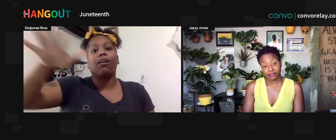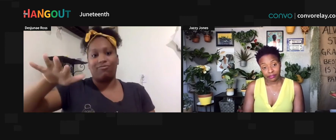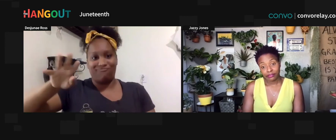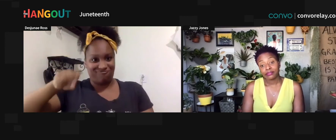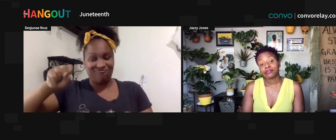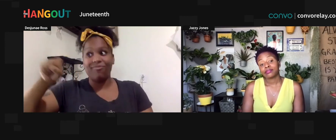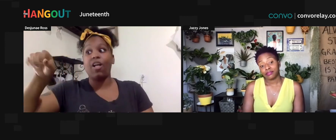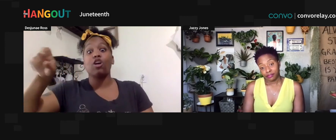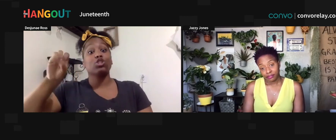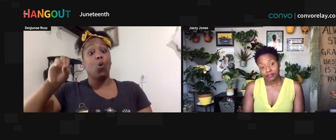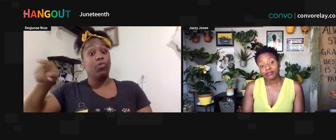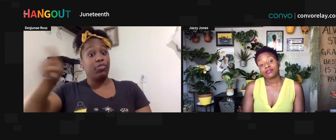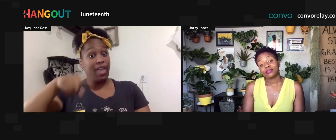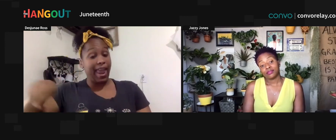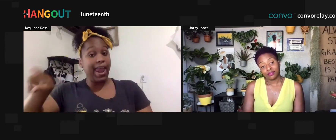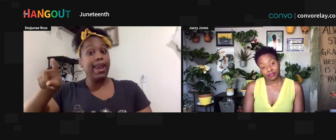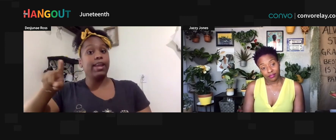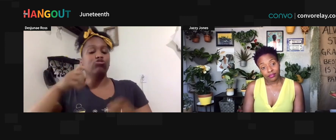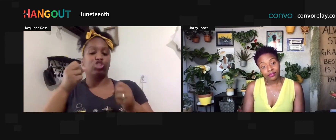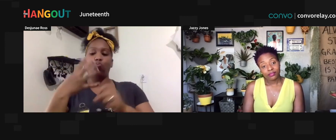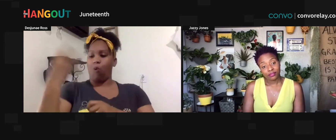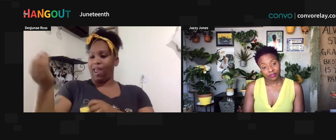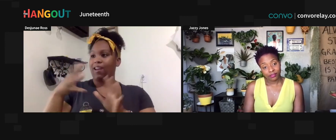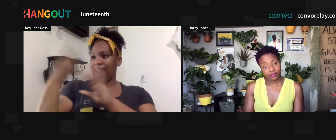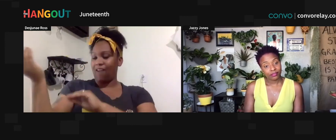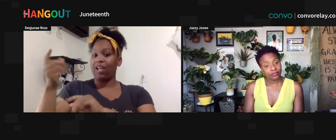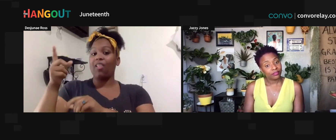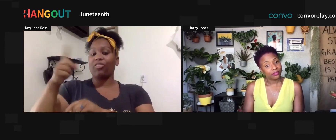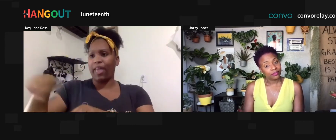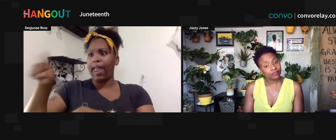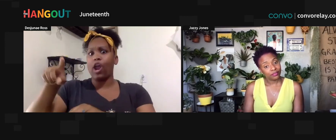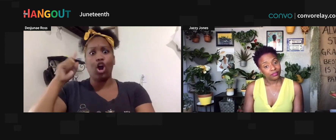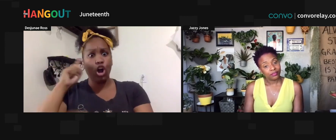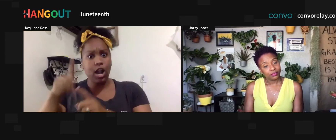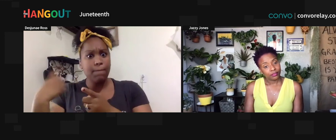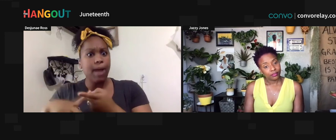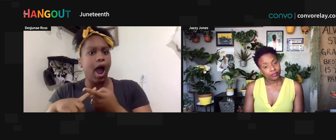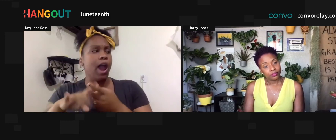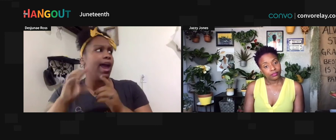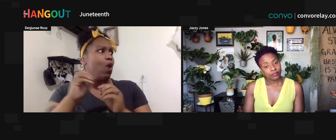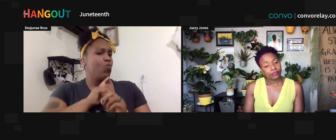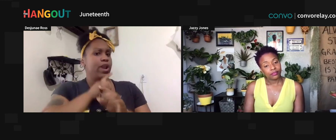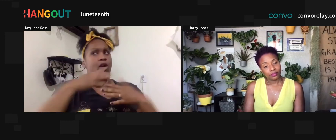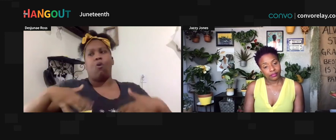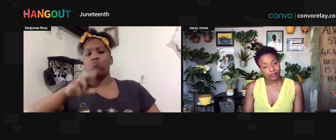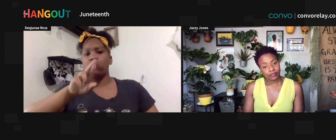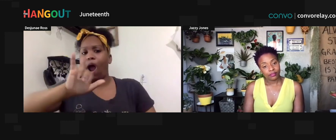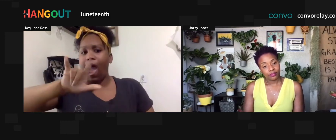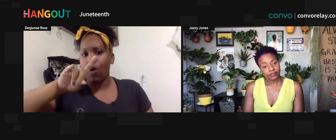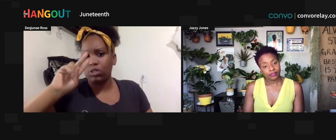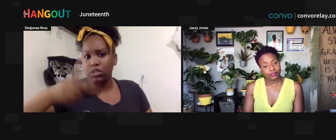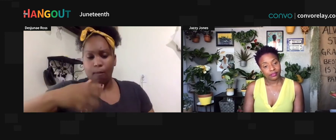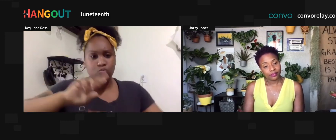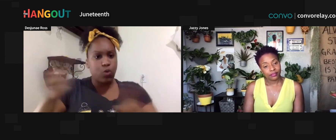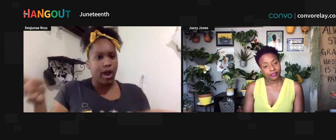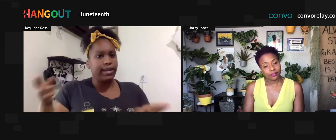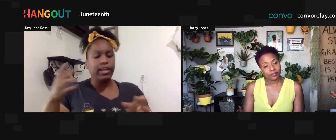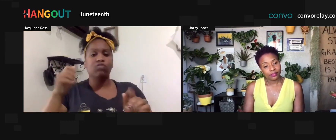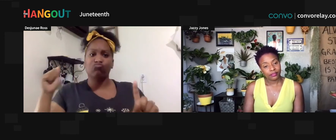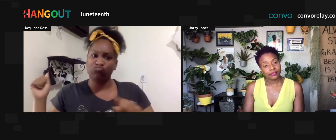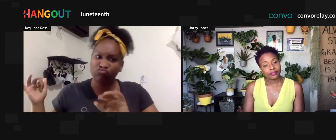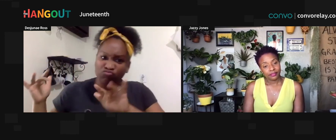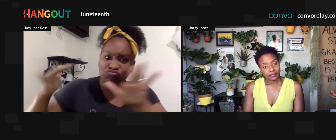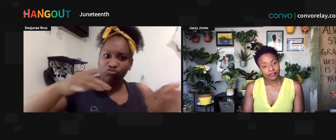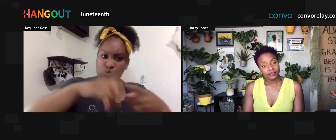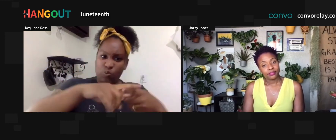issue. And the neighborhood knew about it. And so basically, she left and people heard about it,